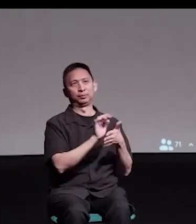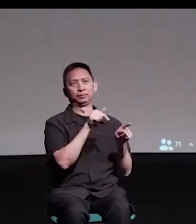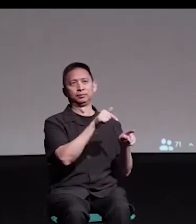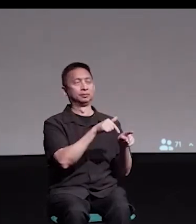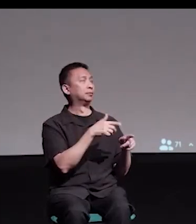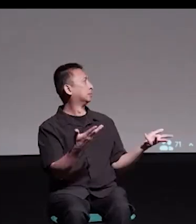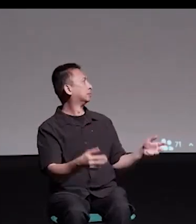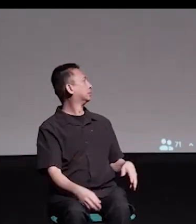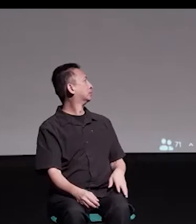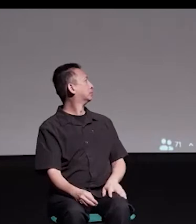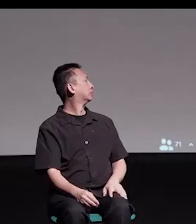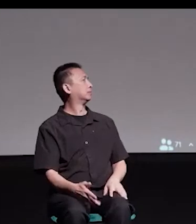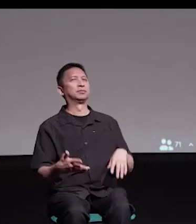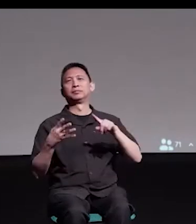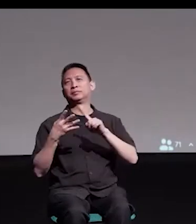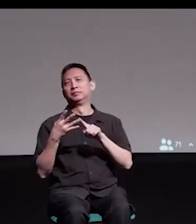You mean